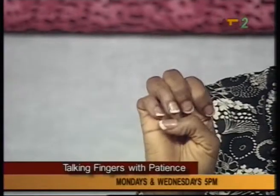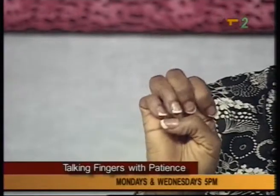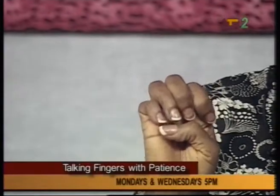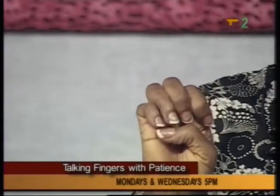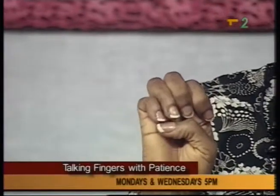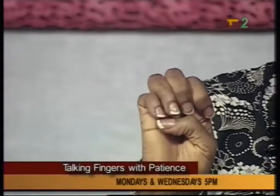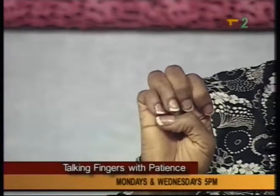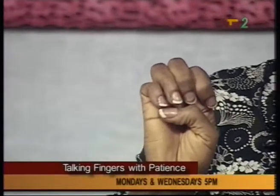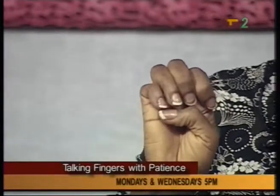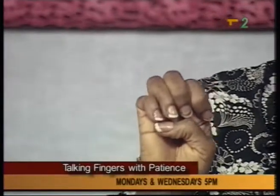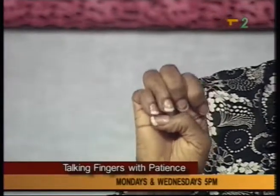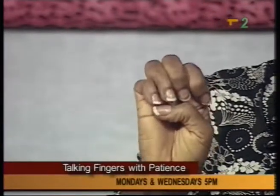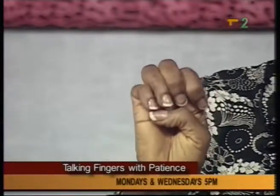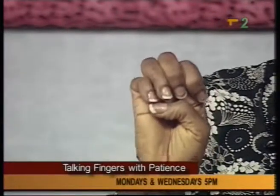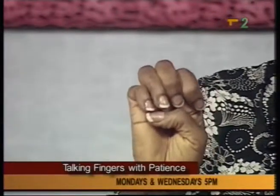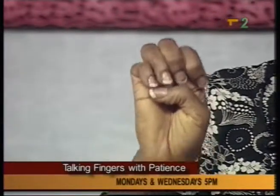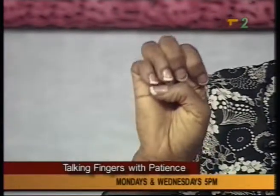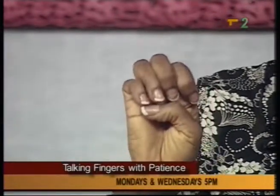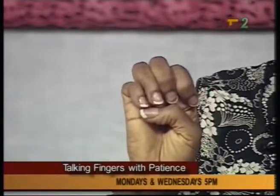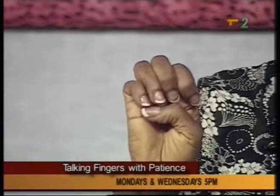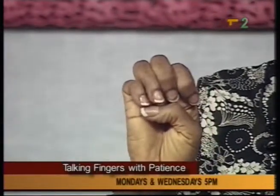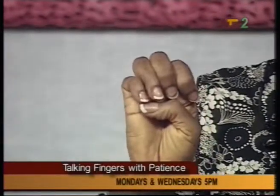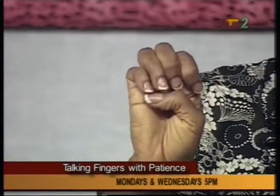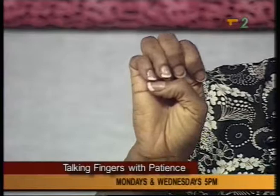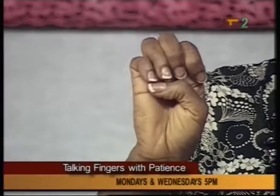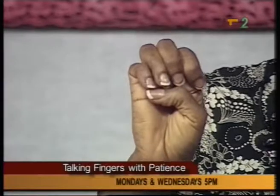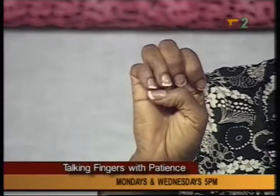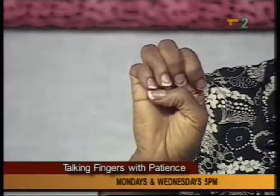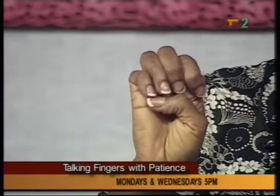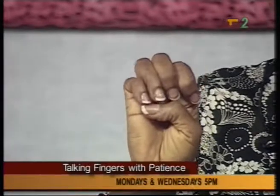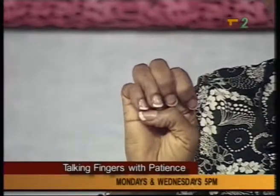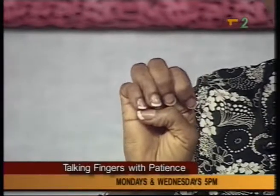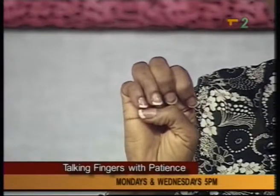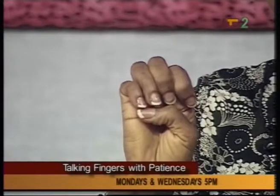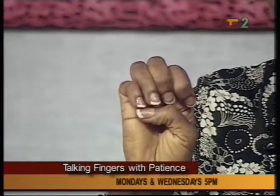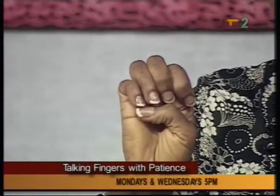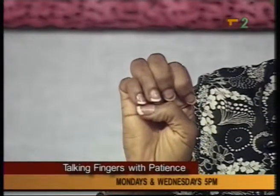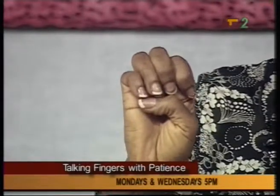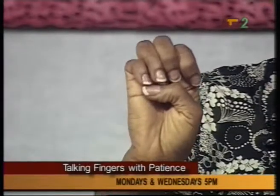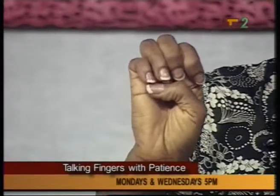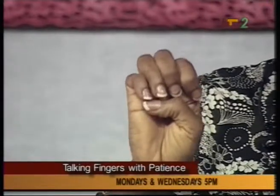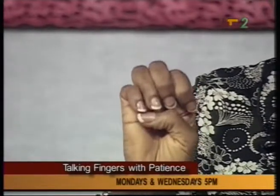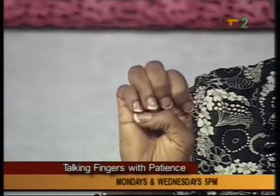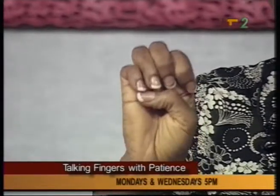way. This is letter E. Felicia, are you signing? This is how to sign letter